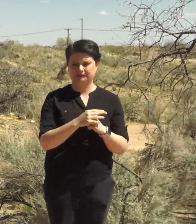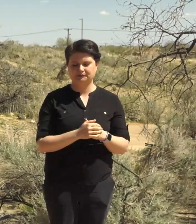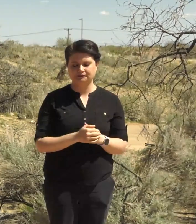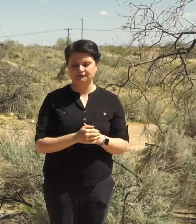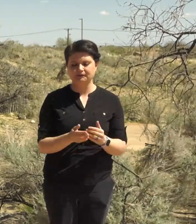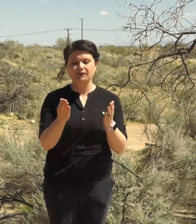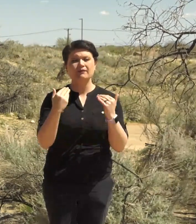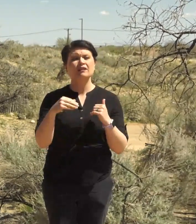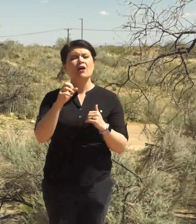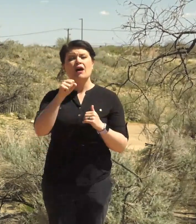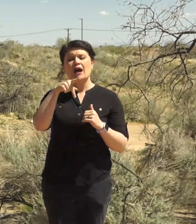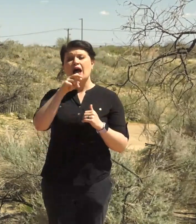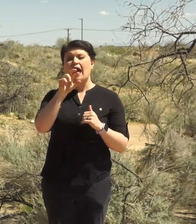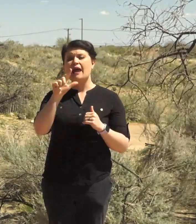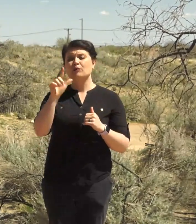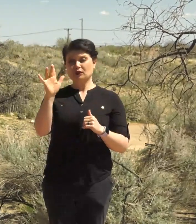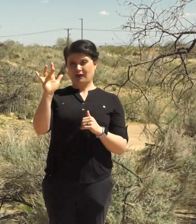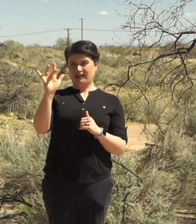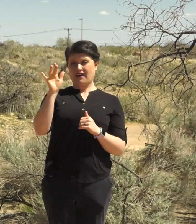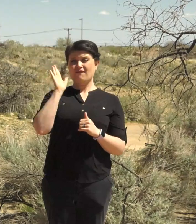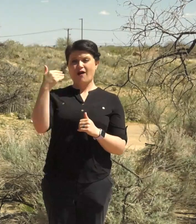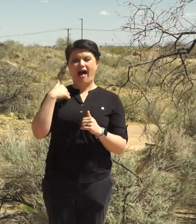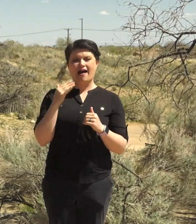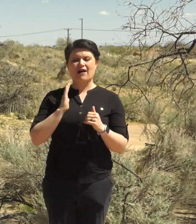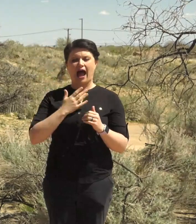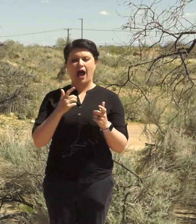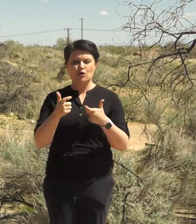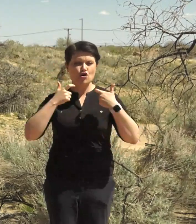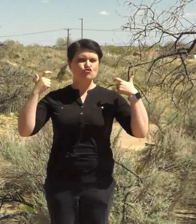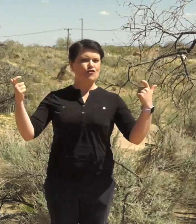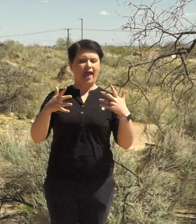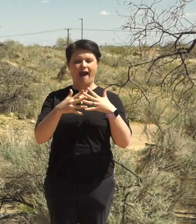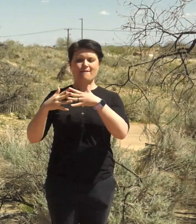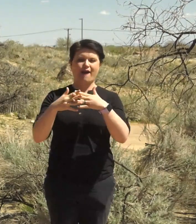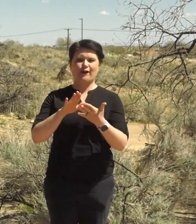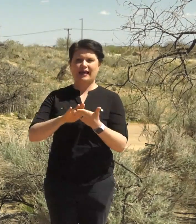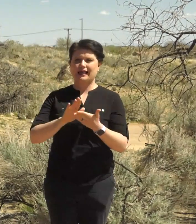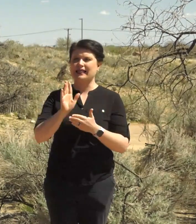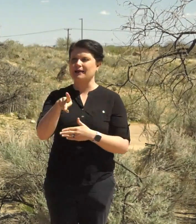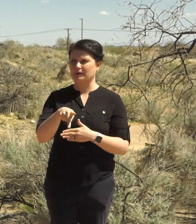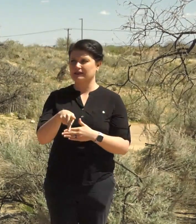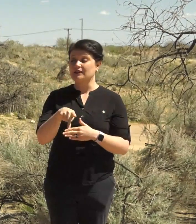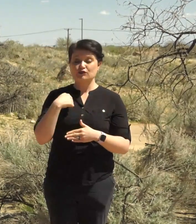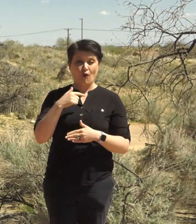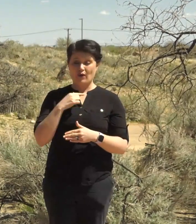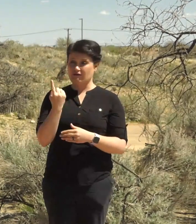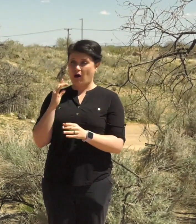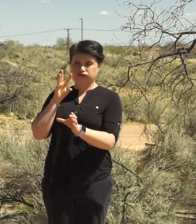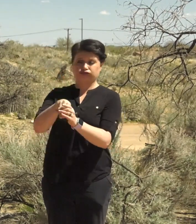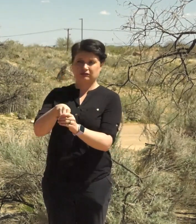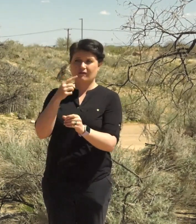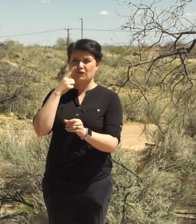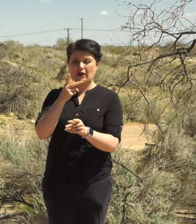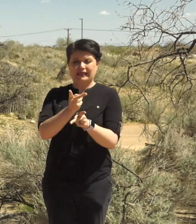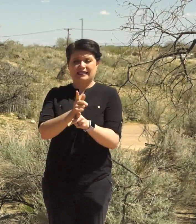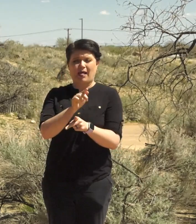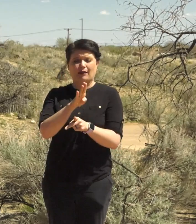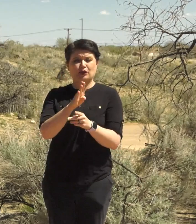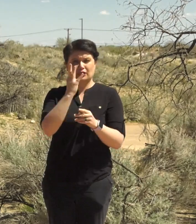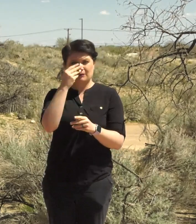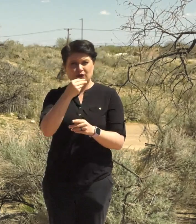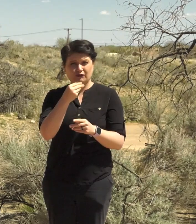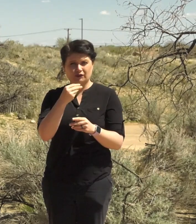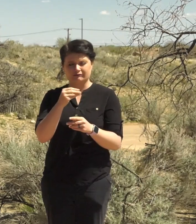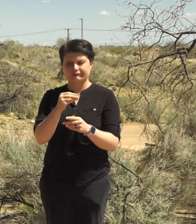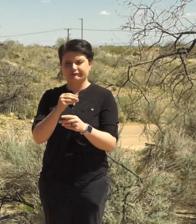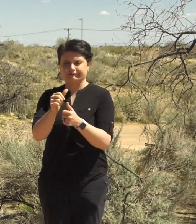will be on April 25th. And this is an event that we've done every year as part of Keep Albuquerque Beautiful, which is part of Keep America Beautiful. Now,